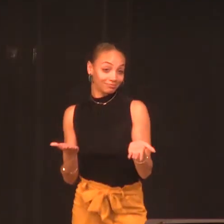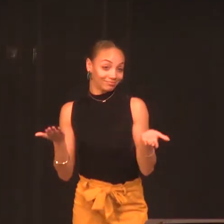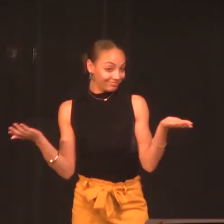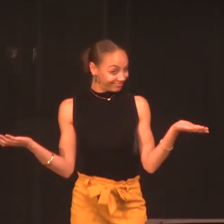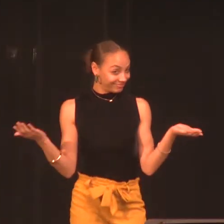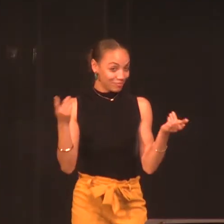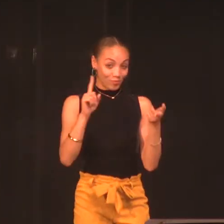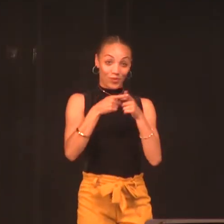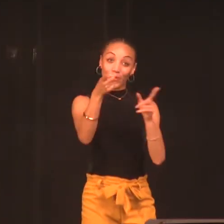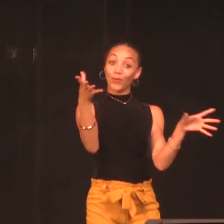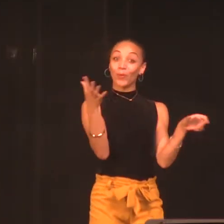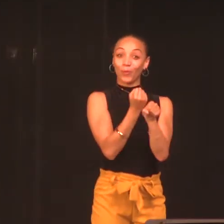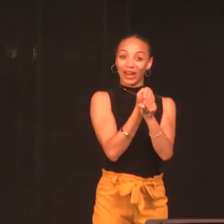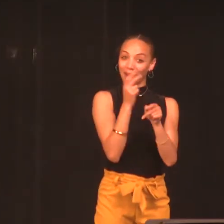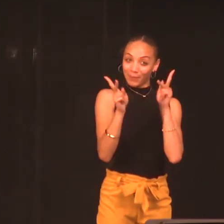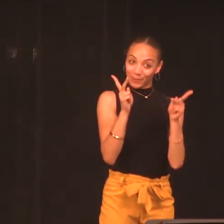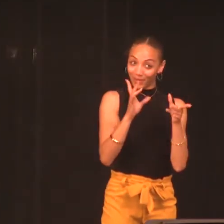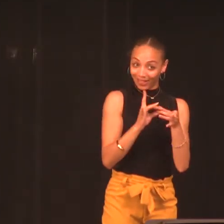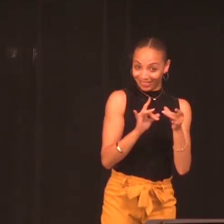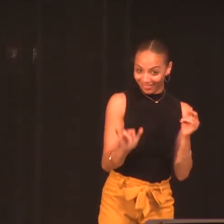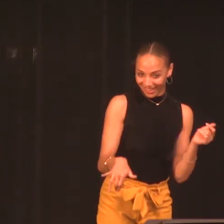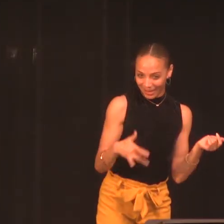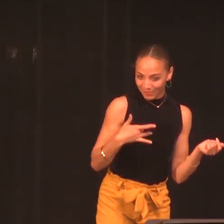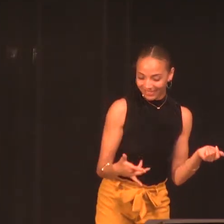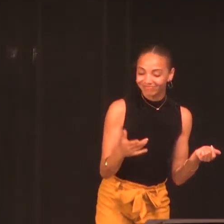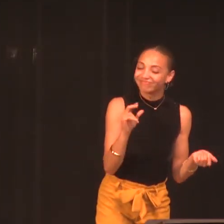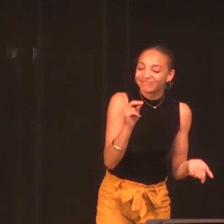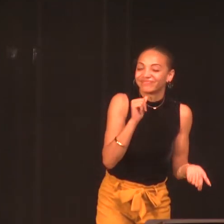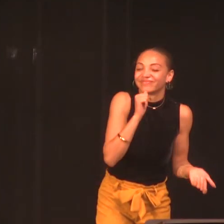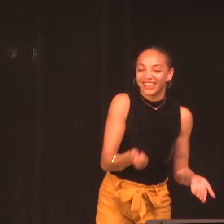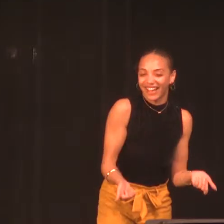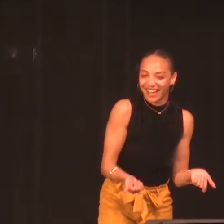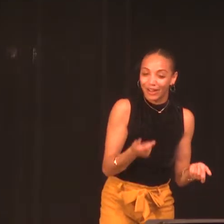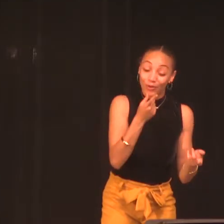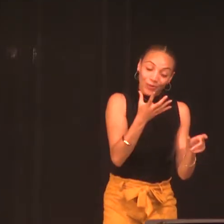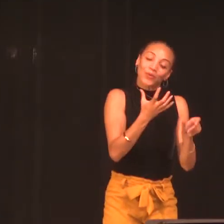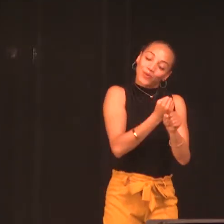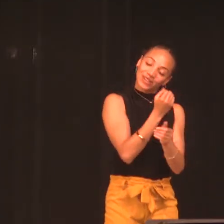quote, you win some, you lose some? People only say that when you win.